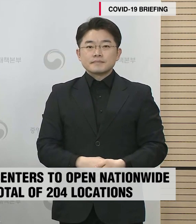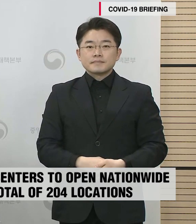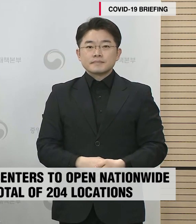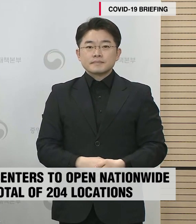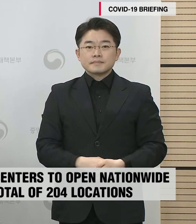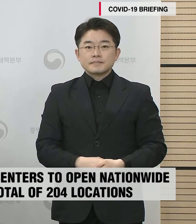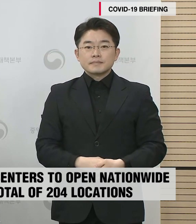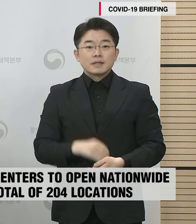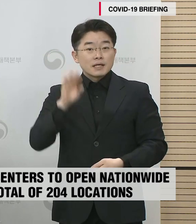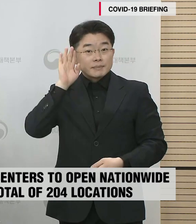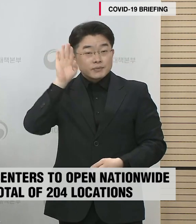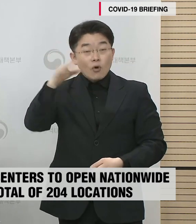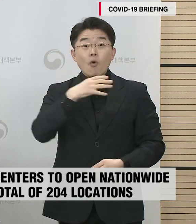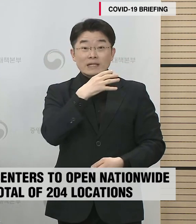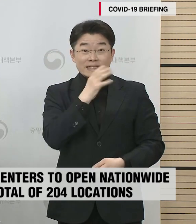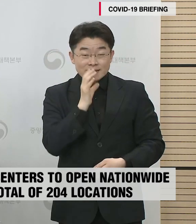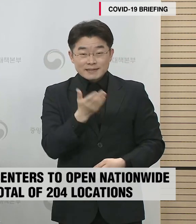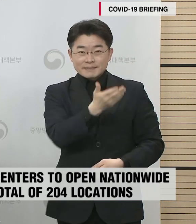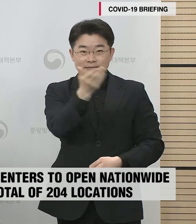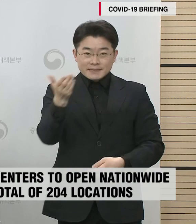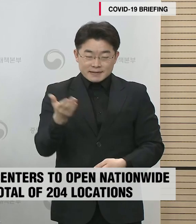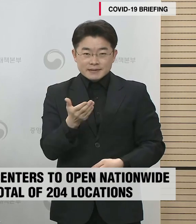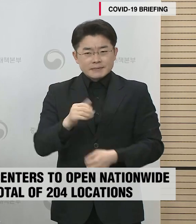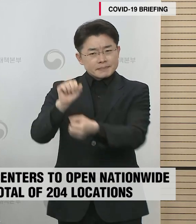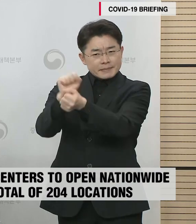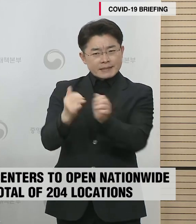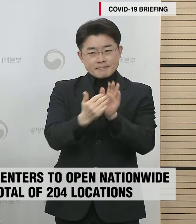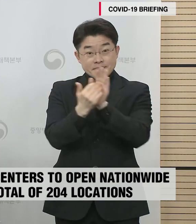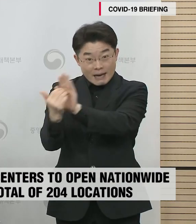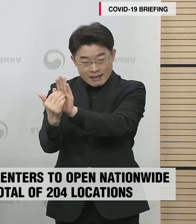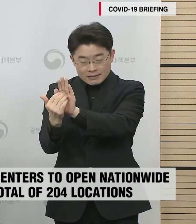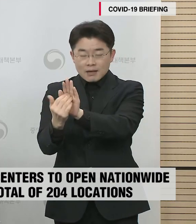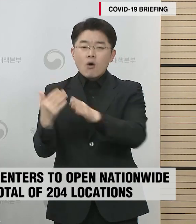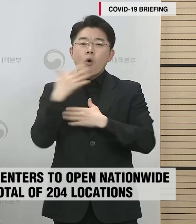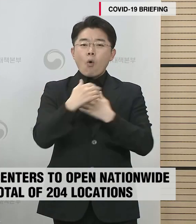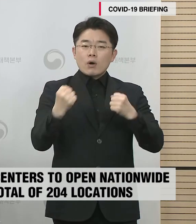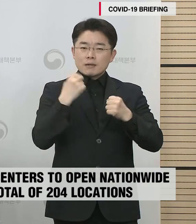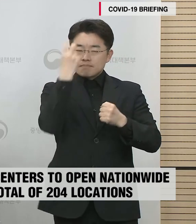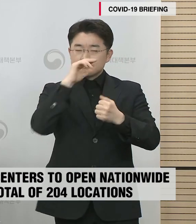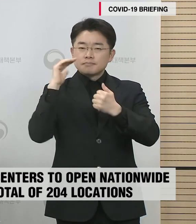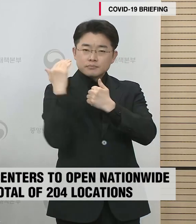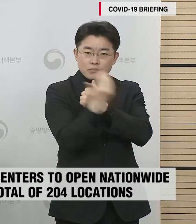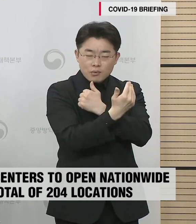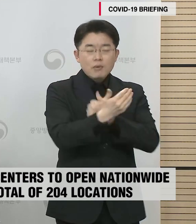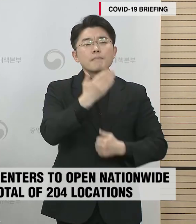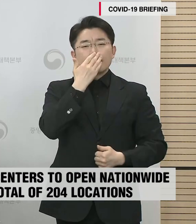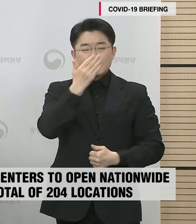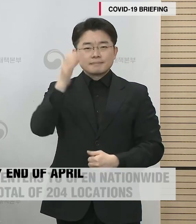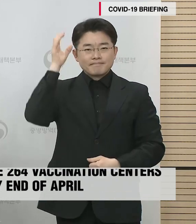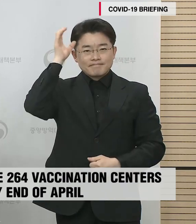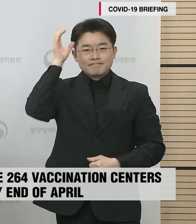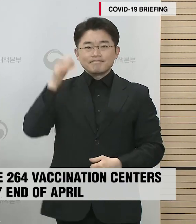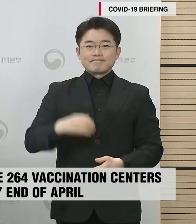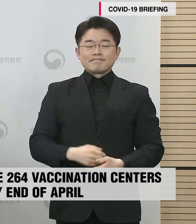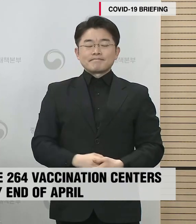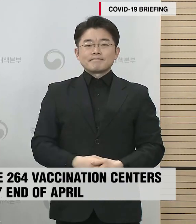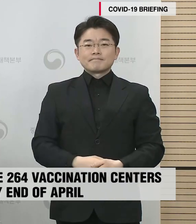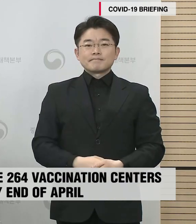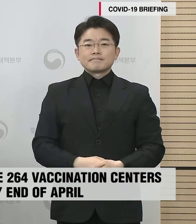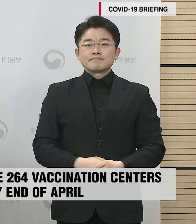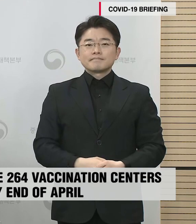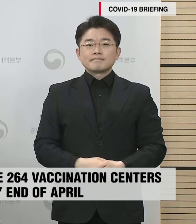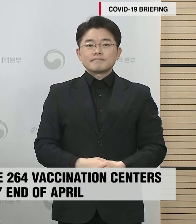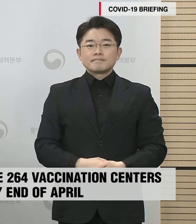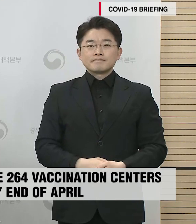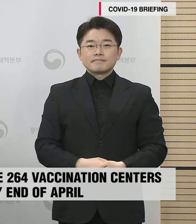their second dose. And with this, we believe that we can significantly decrease the risks of infection among the senior